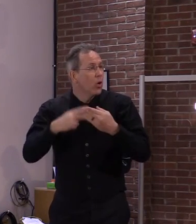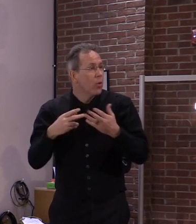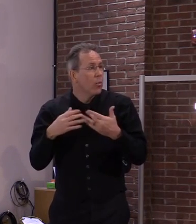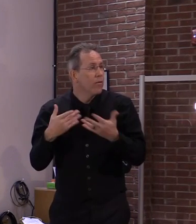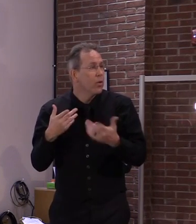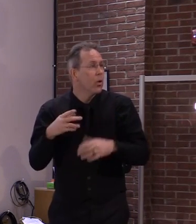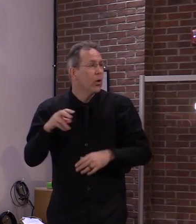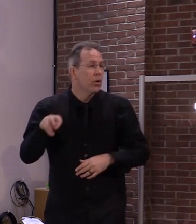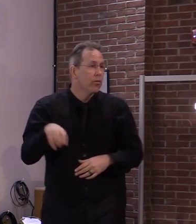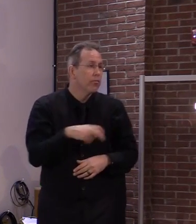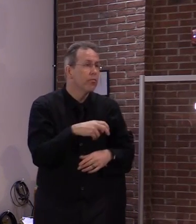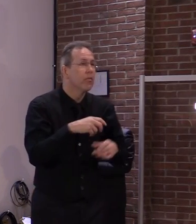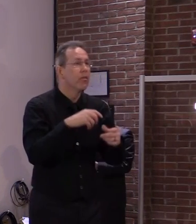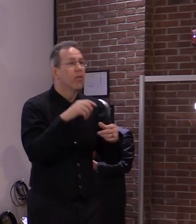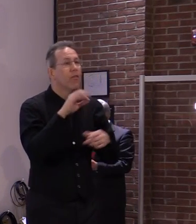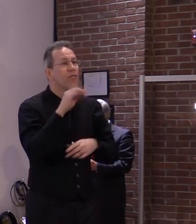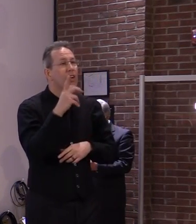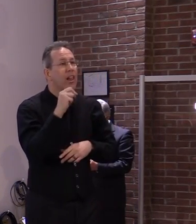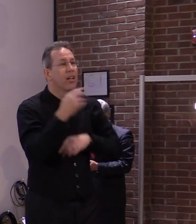they'll be able to stay there.